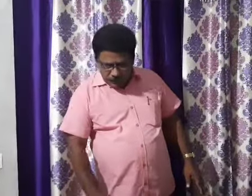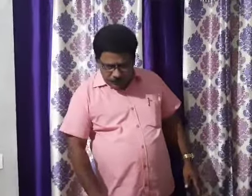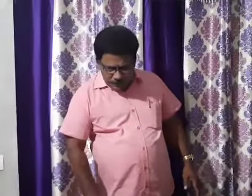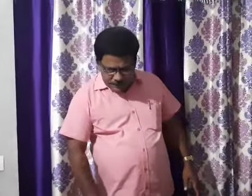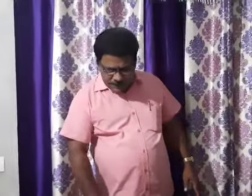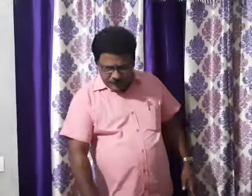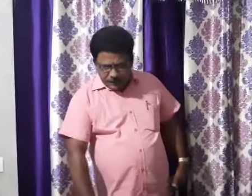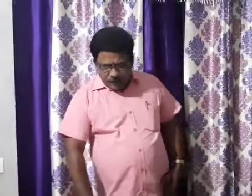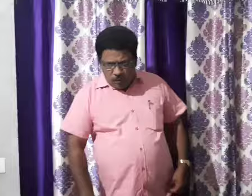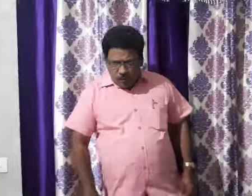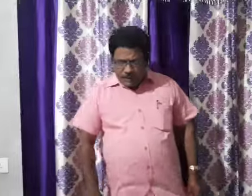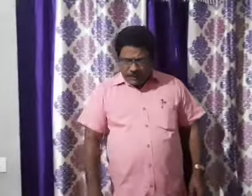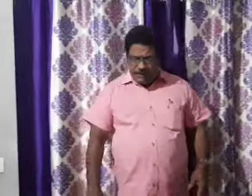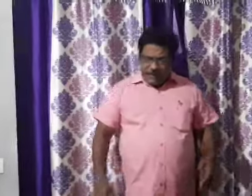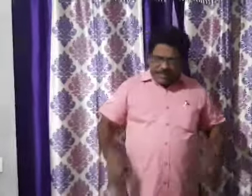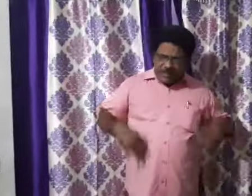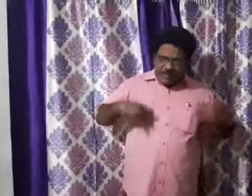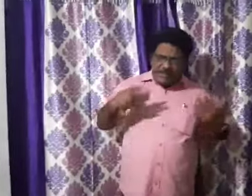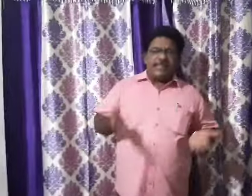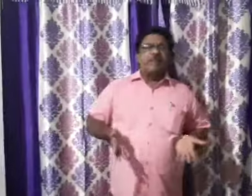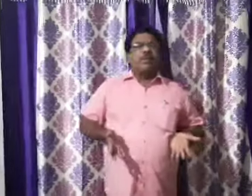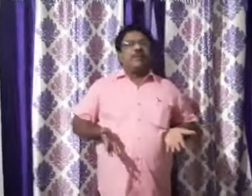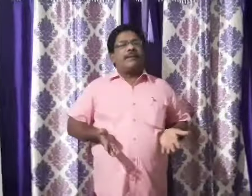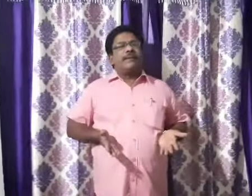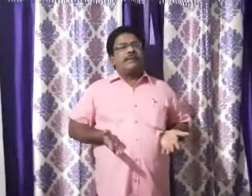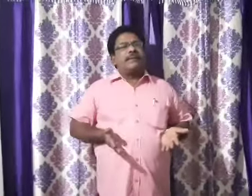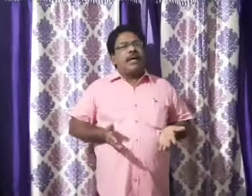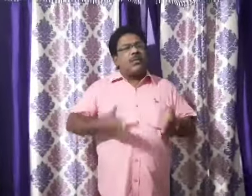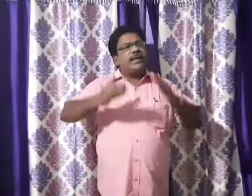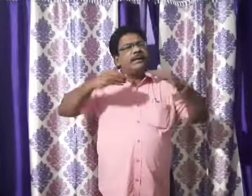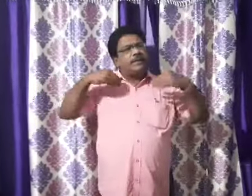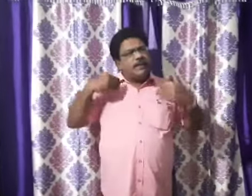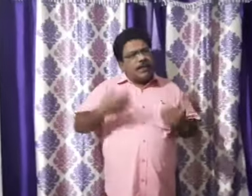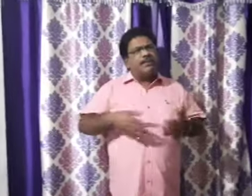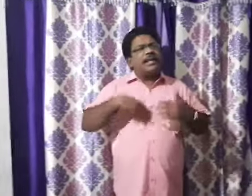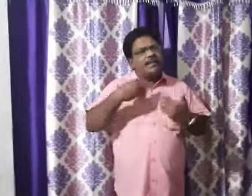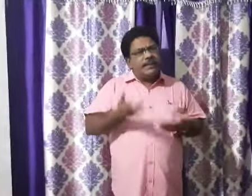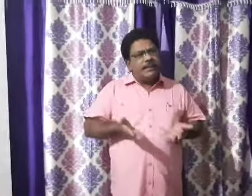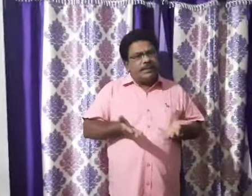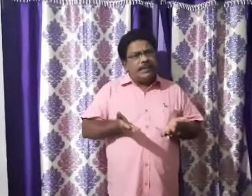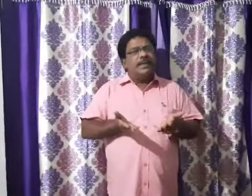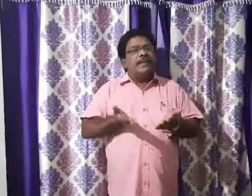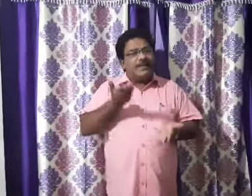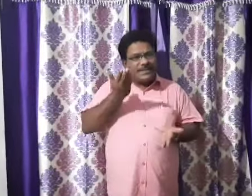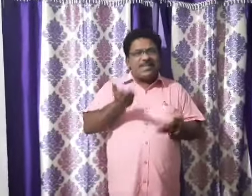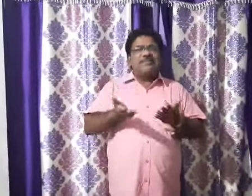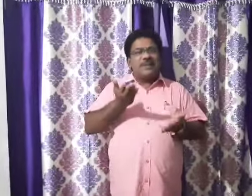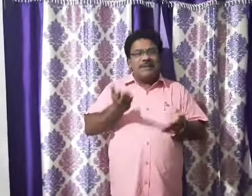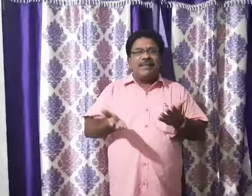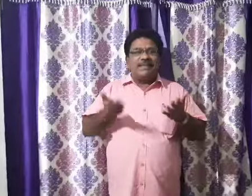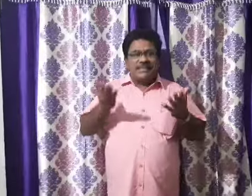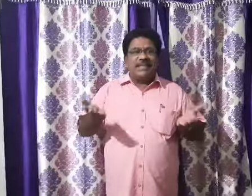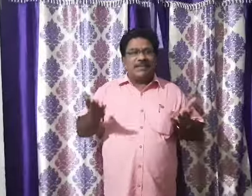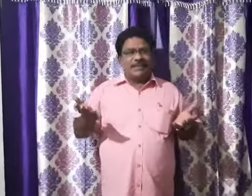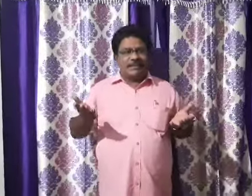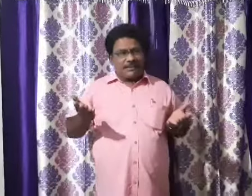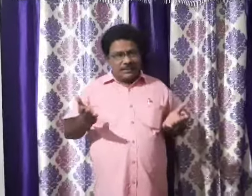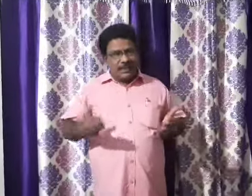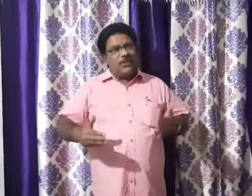Now we will see what are the ways to increase employment. How can we increase employment in our country? Or